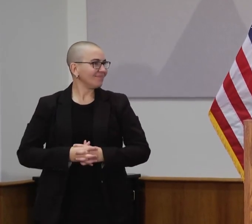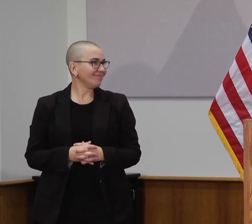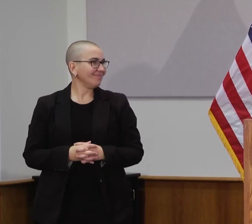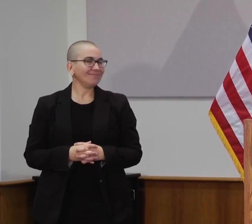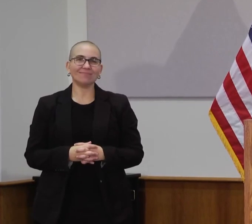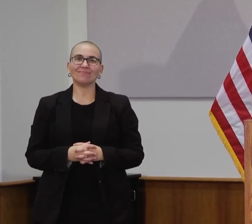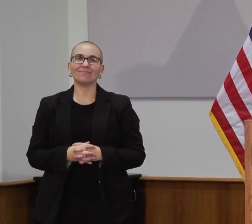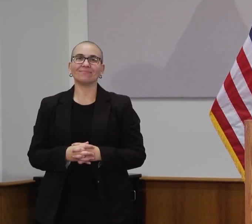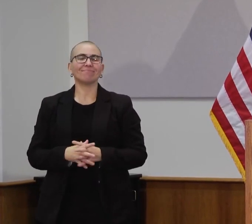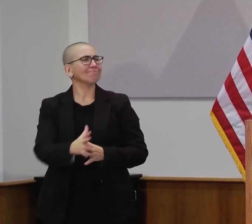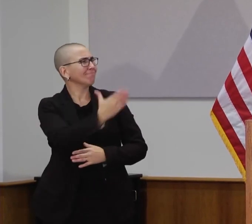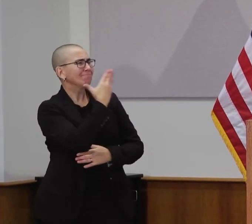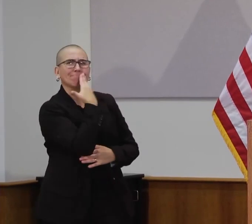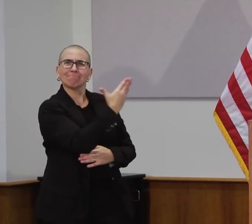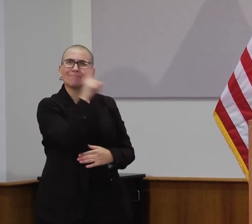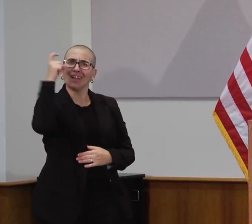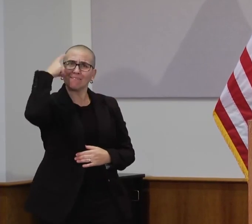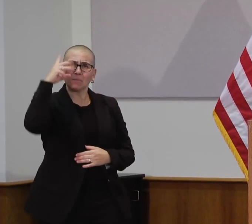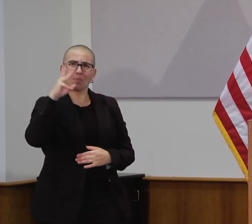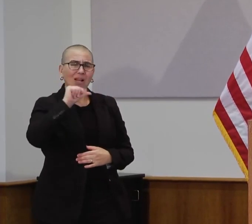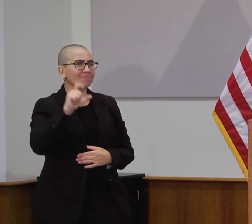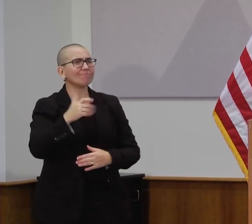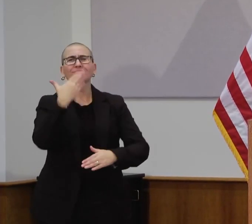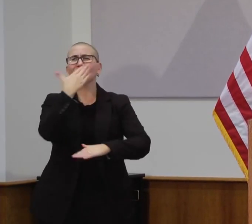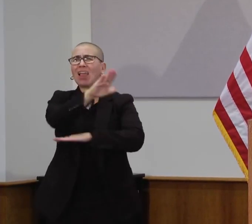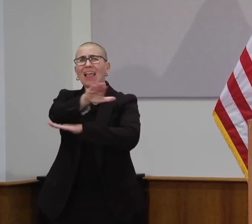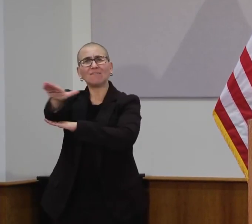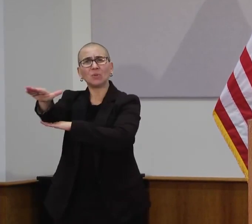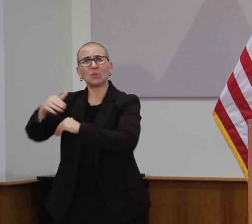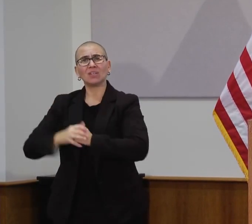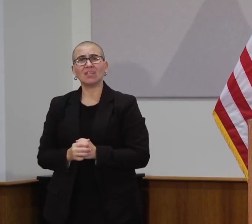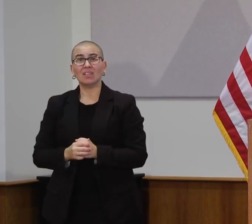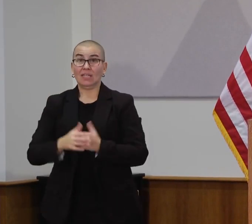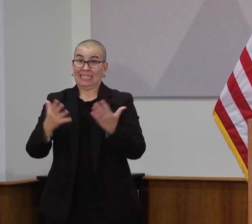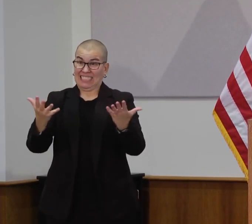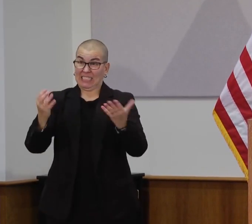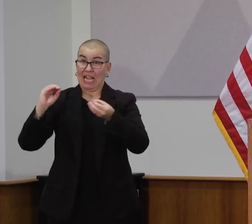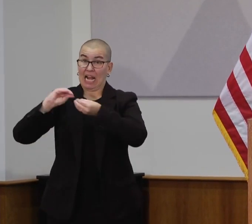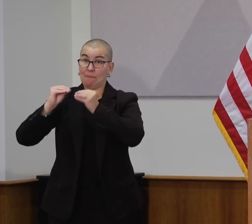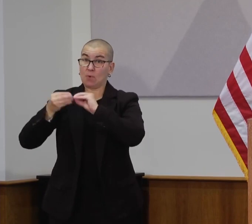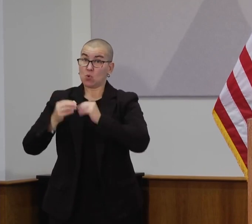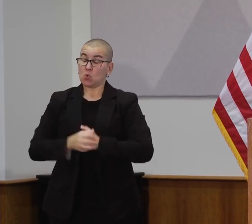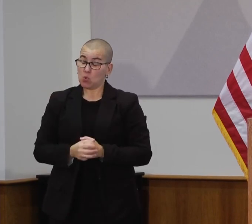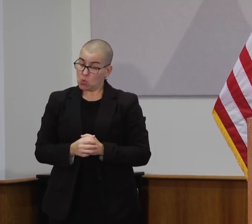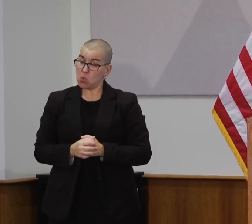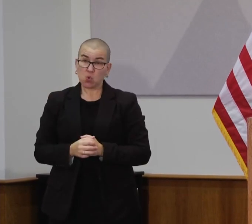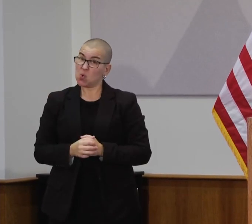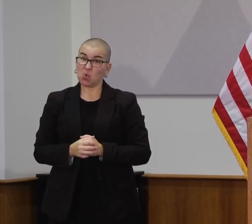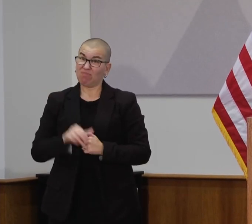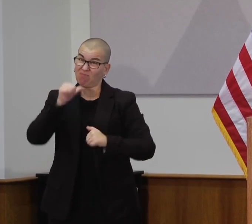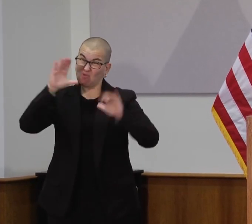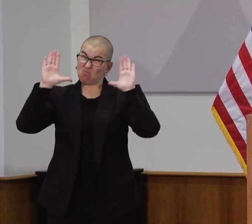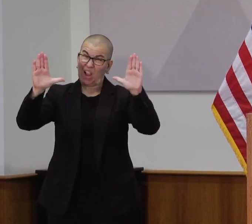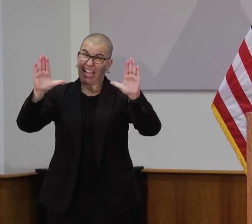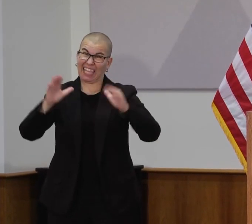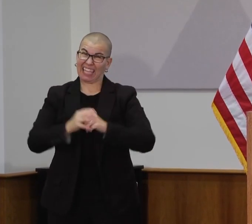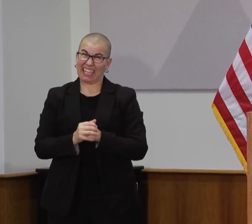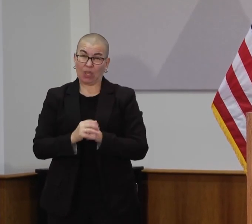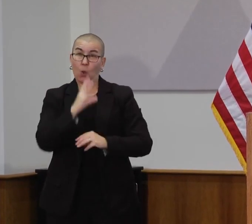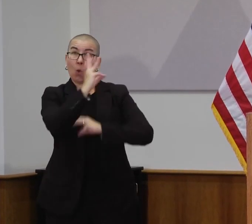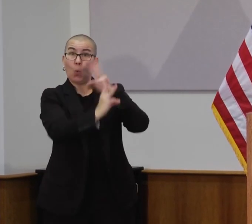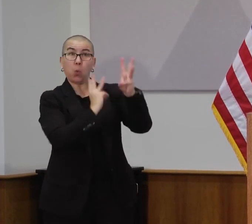Well, thank you, Governor. Good afternoon. Well, the numbers really are very terrifying. Around the world, an